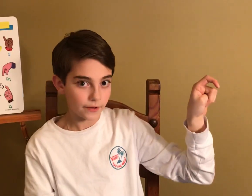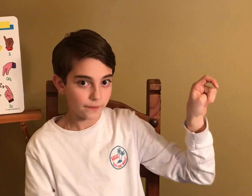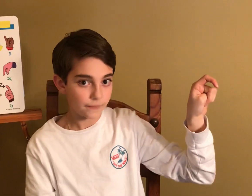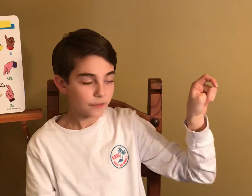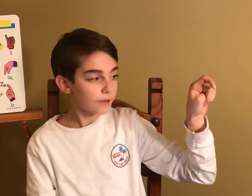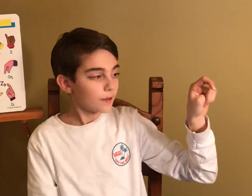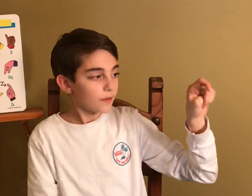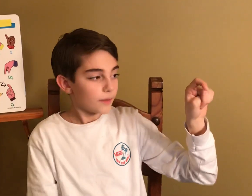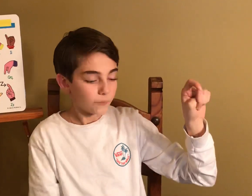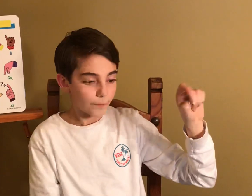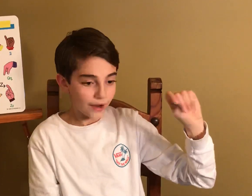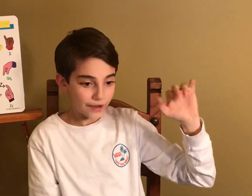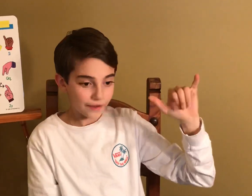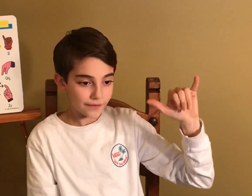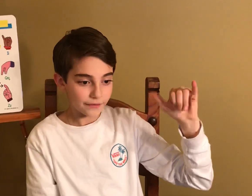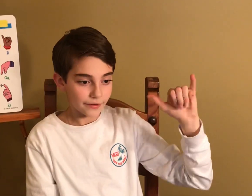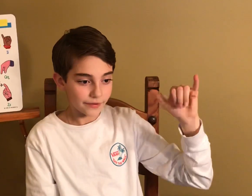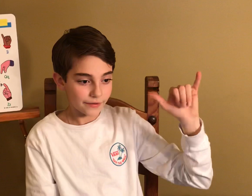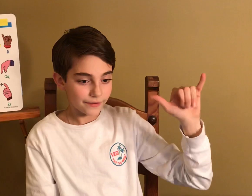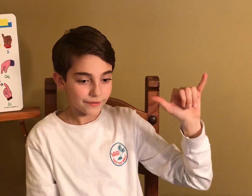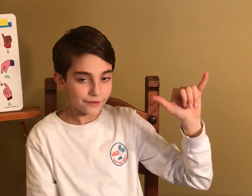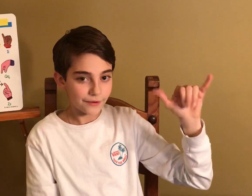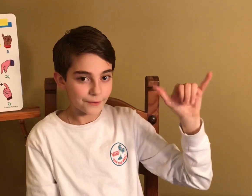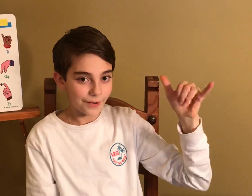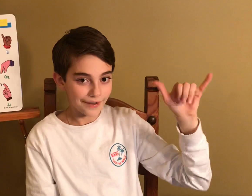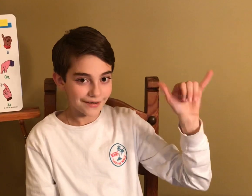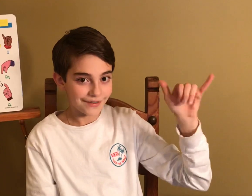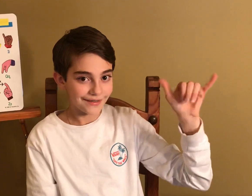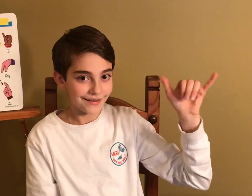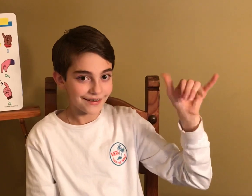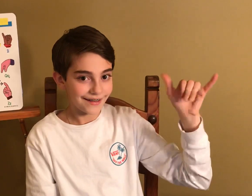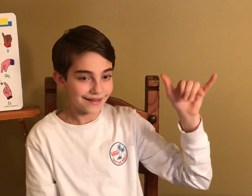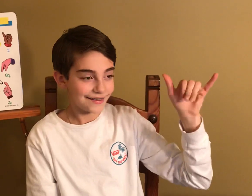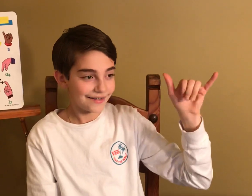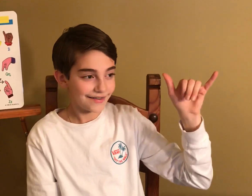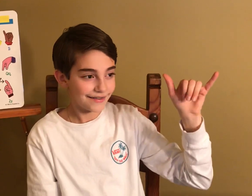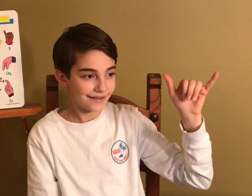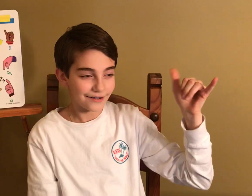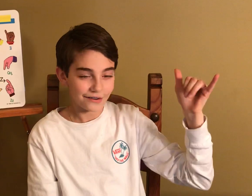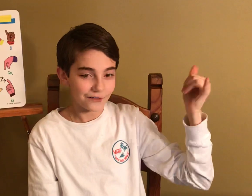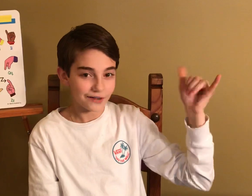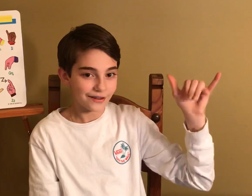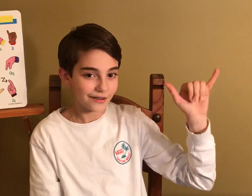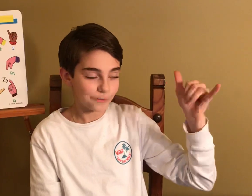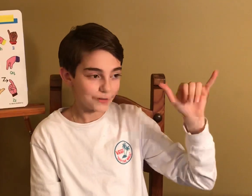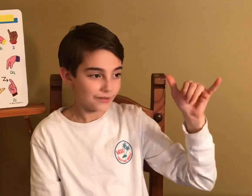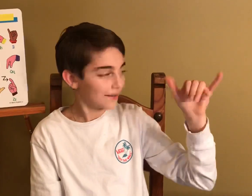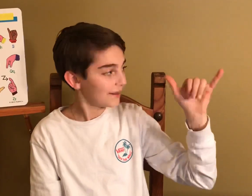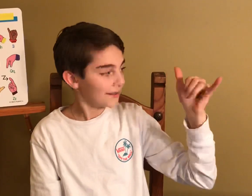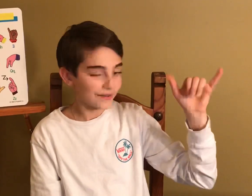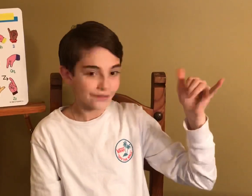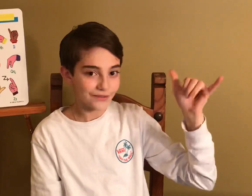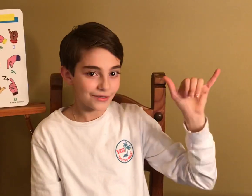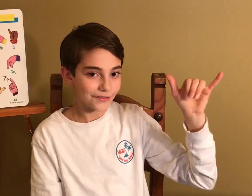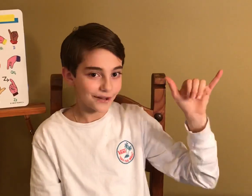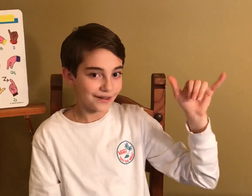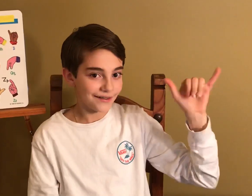side. Then Y is like the Hawaiian, like I don't know what it is, but something with Hawaii. And